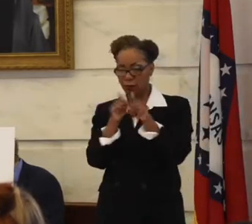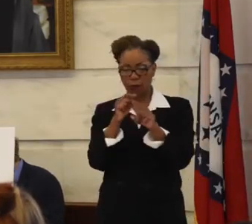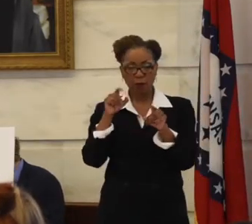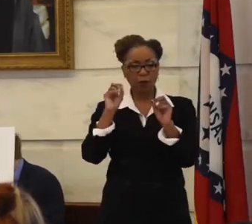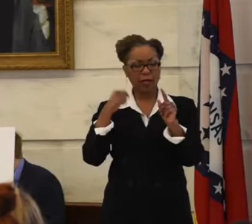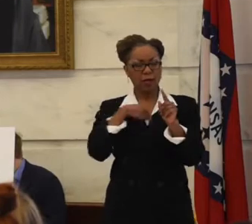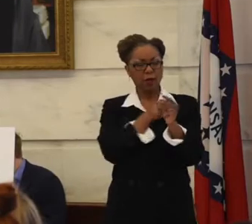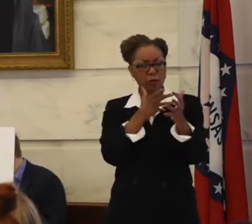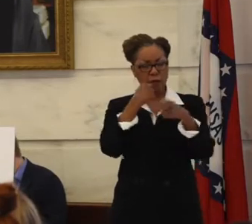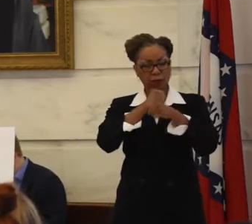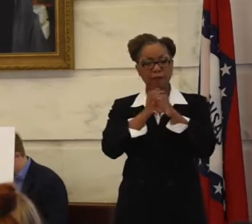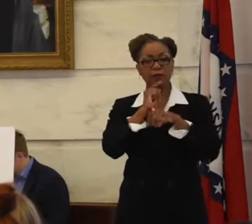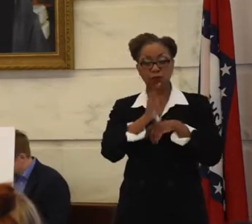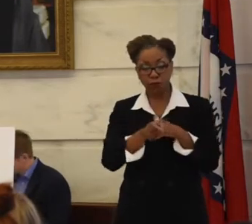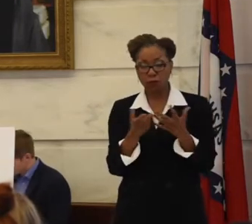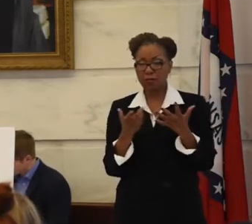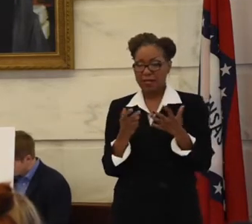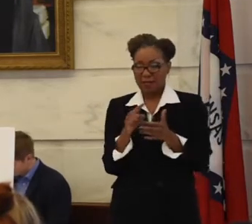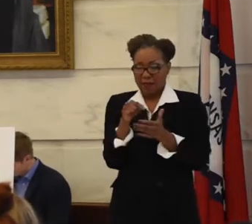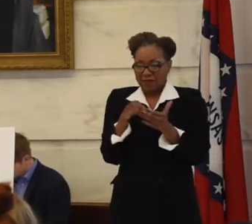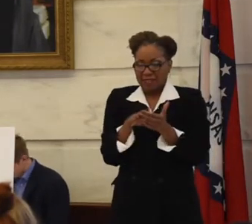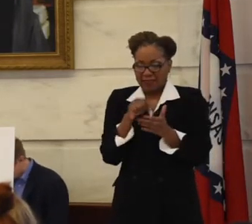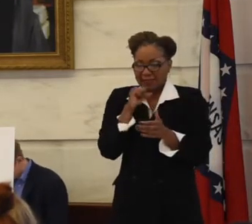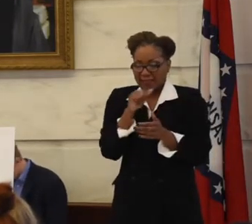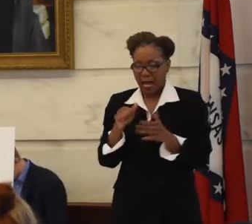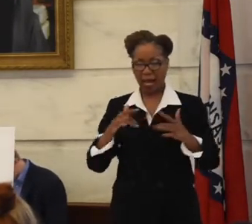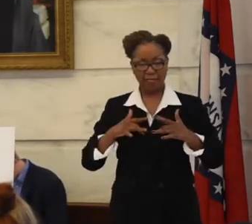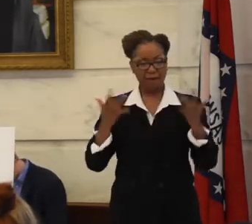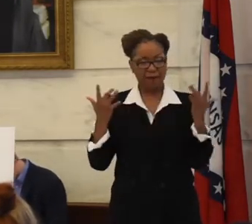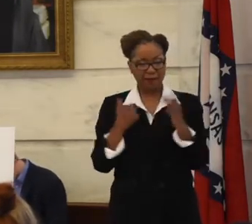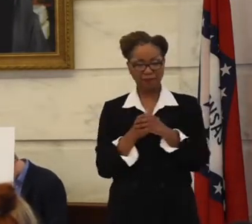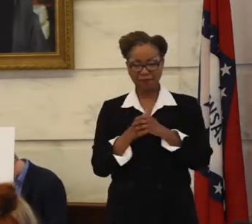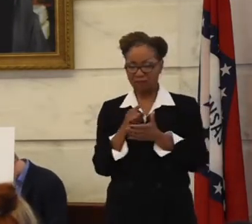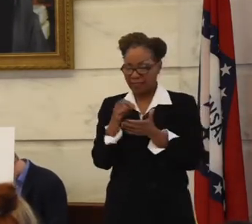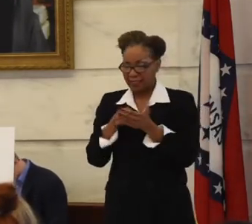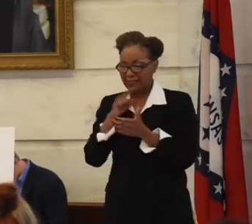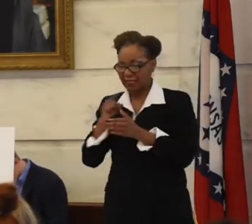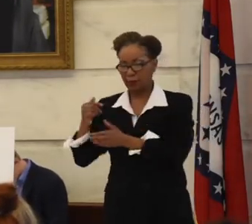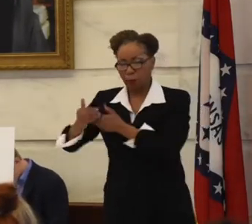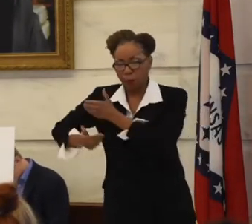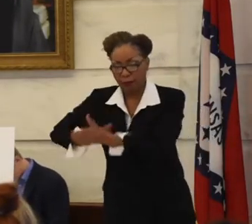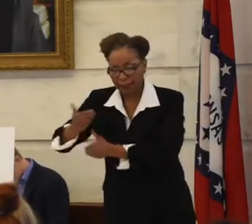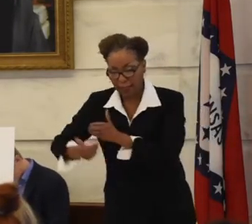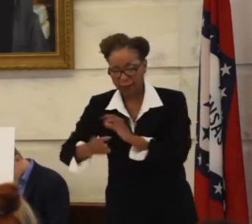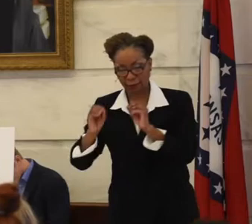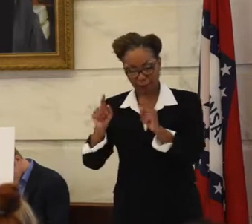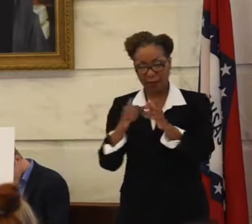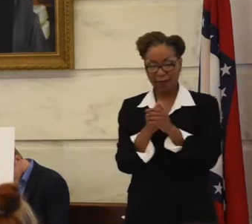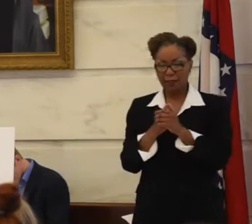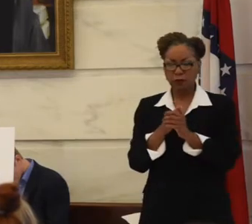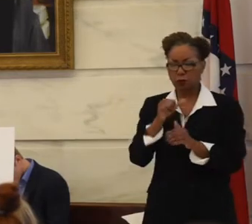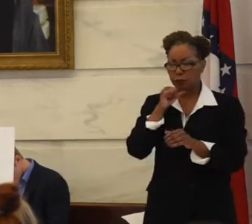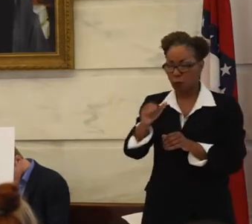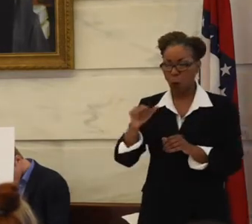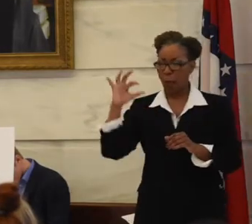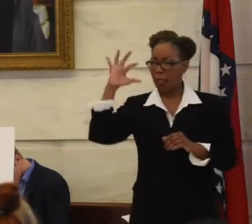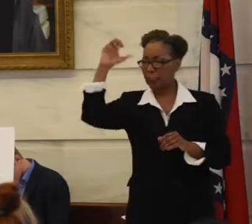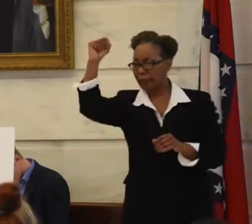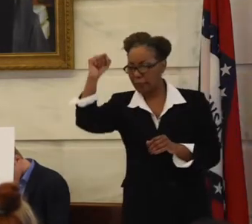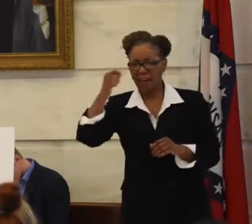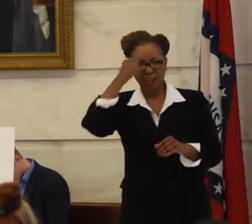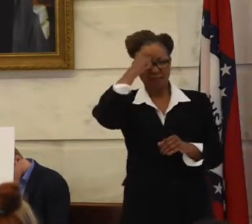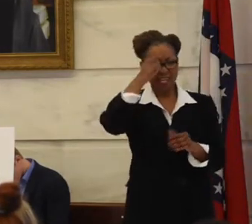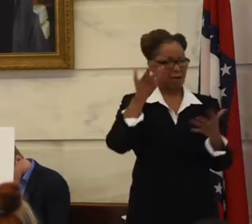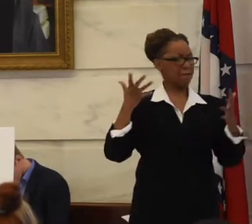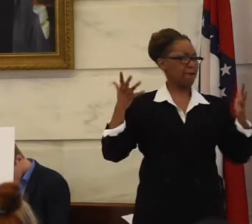just want to make sure that this is not an event. This is a process. So don't walk away from here